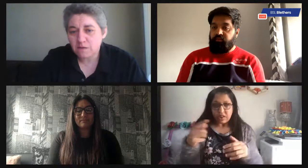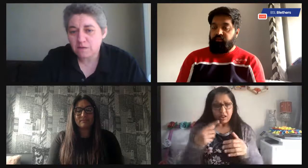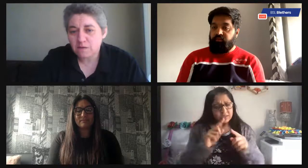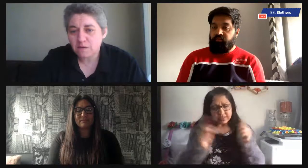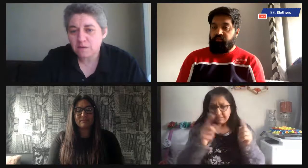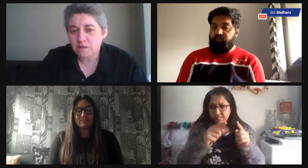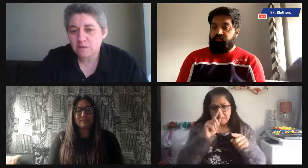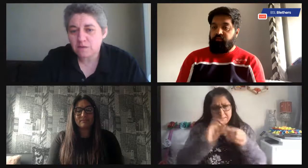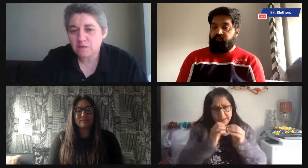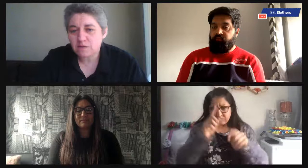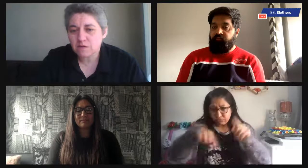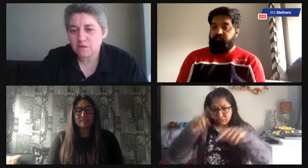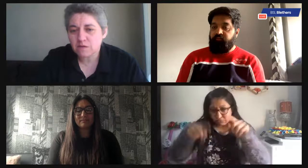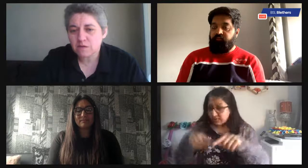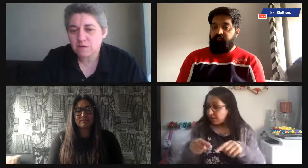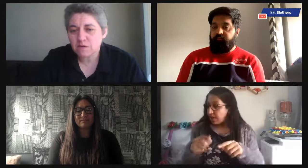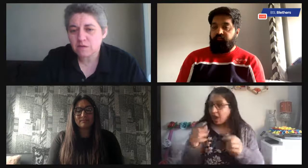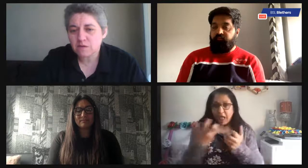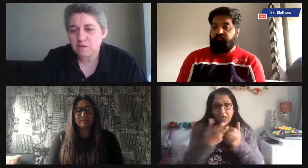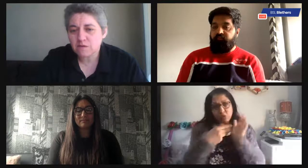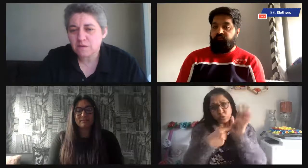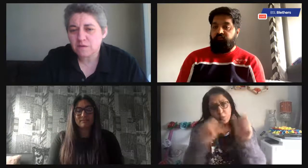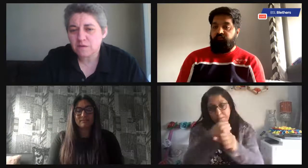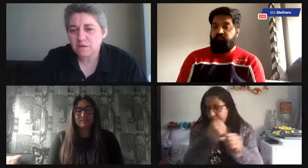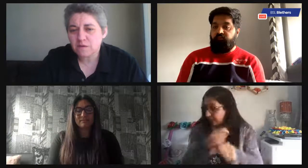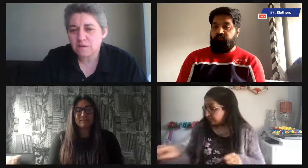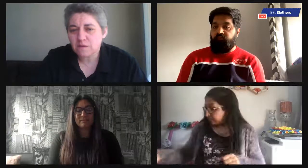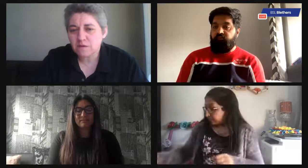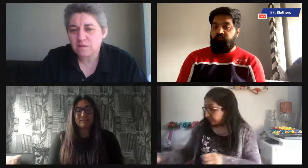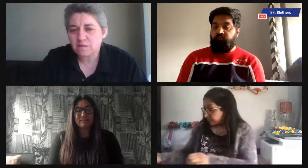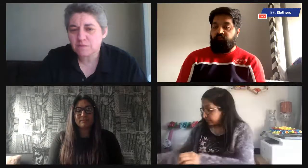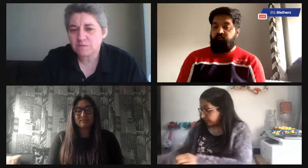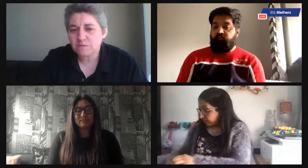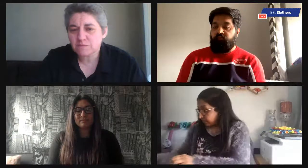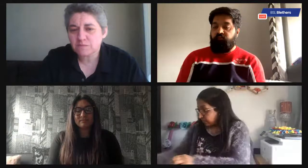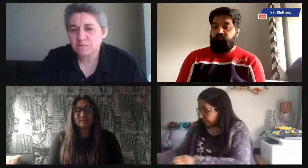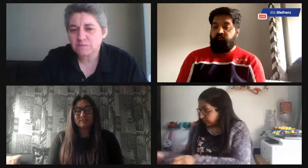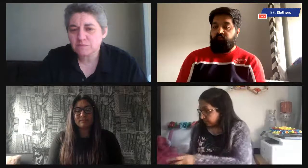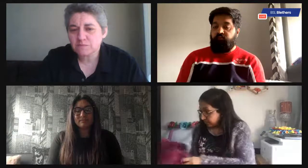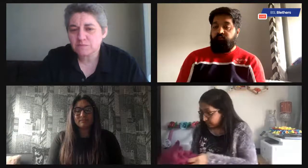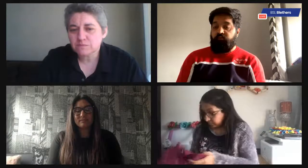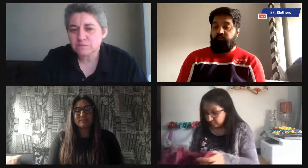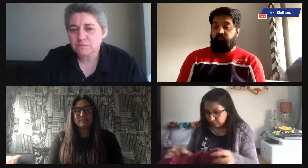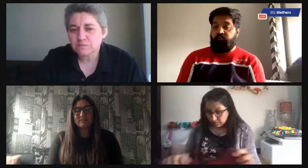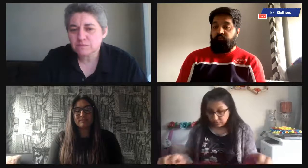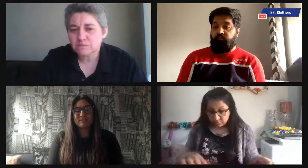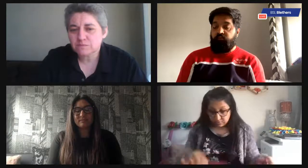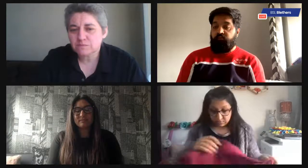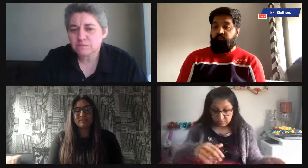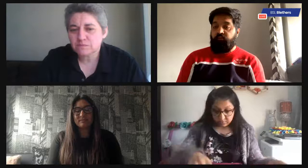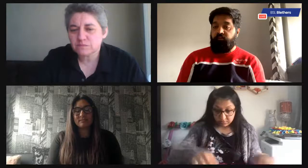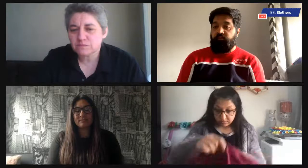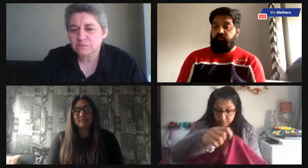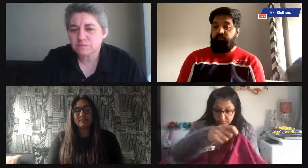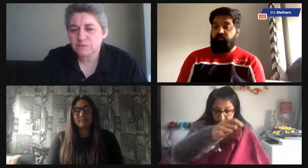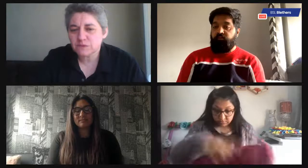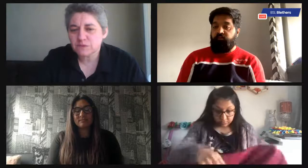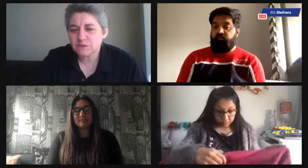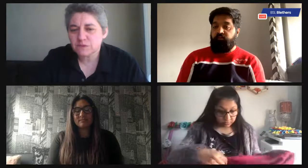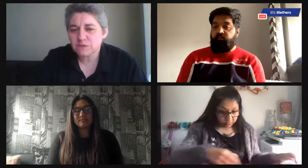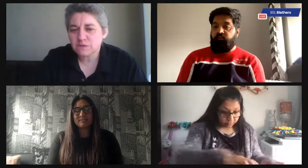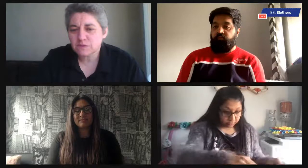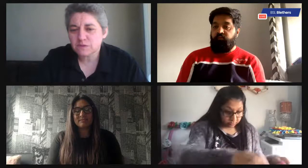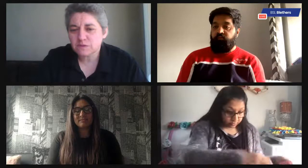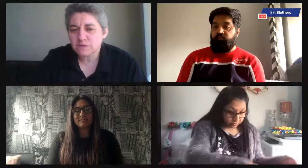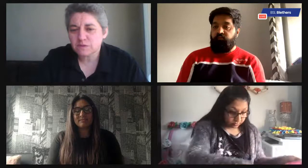wall. And her skills are exceptional. She's made so many different things, and she demonstrates how to make things.